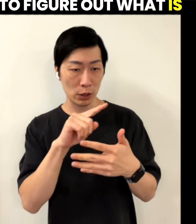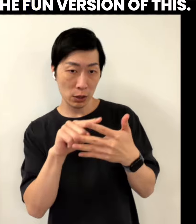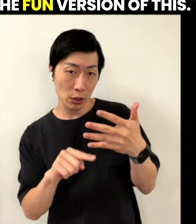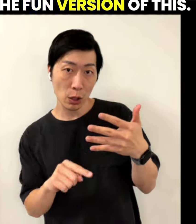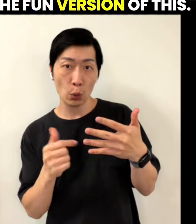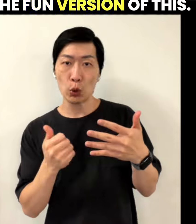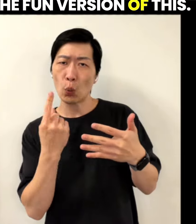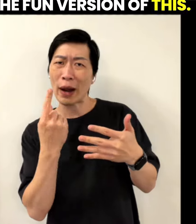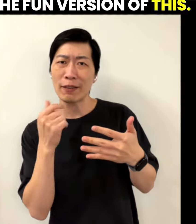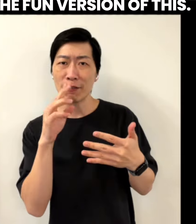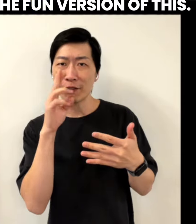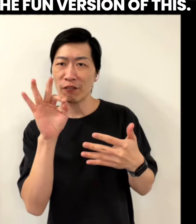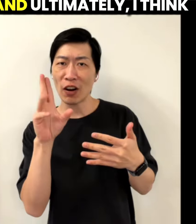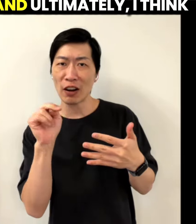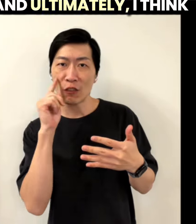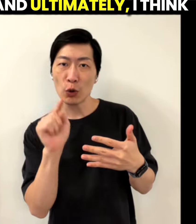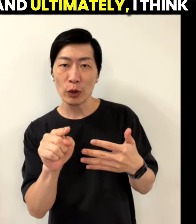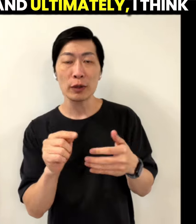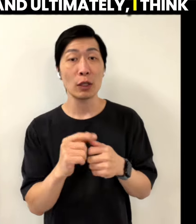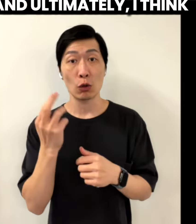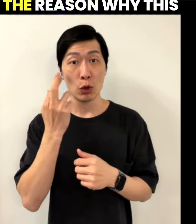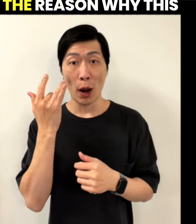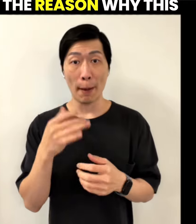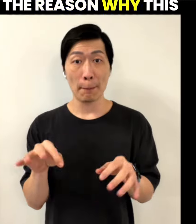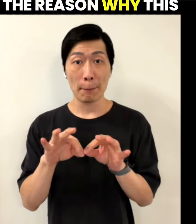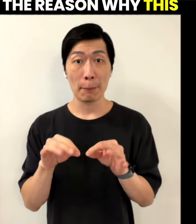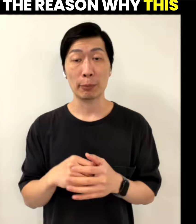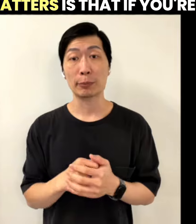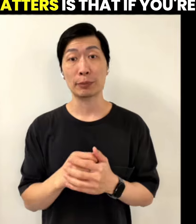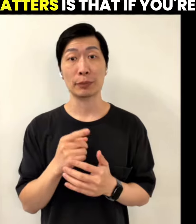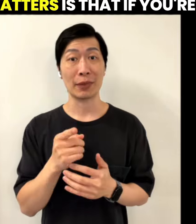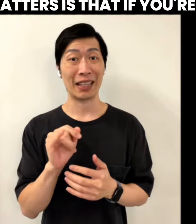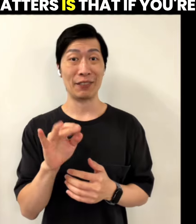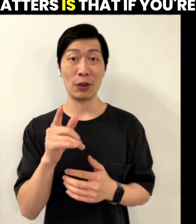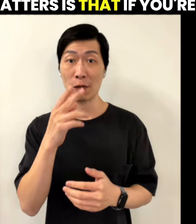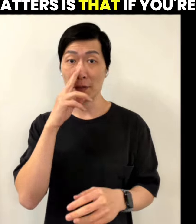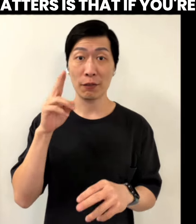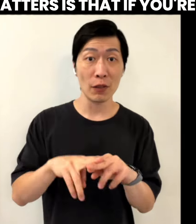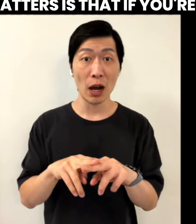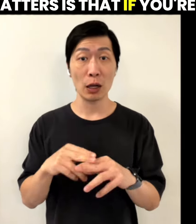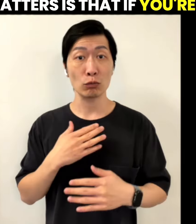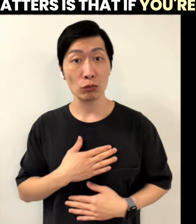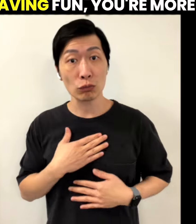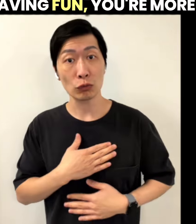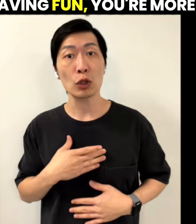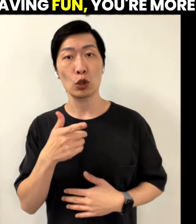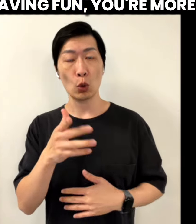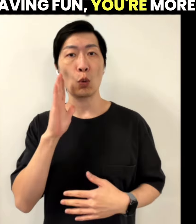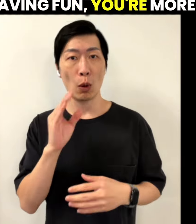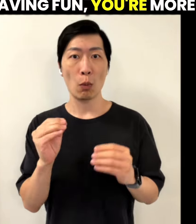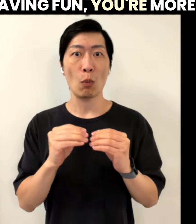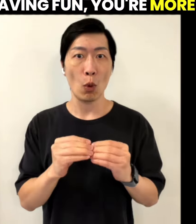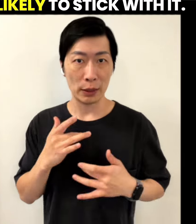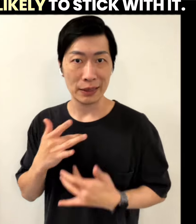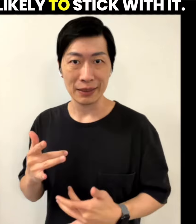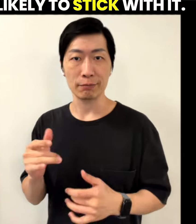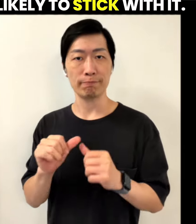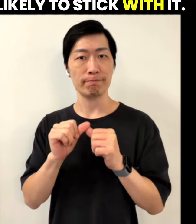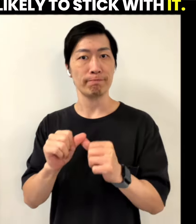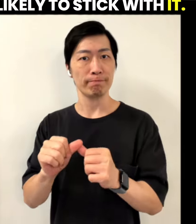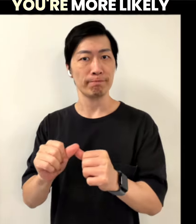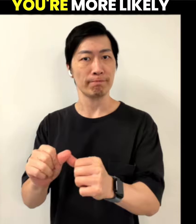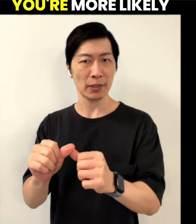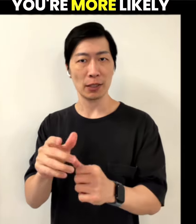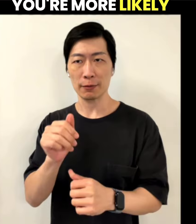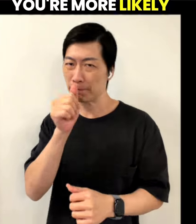out what is the fun version of this. And ultimately, I think the reason why this matters is that if you're having fun, you're more likely to stick